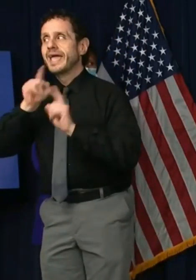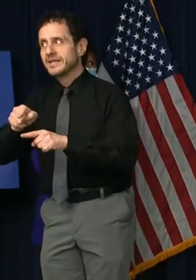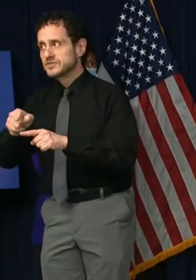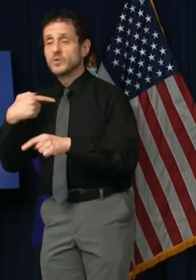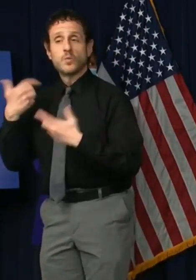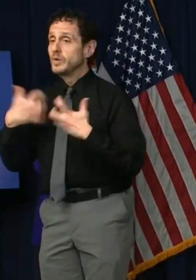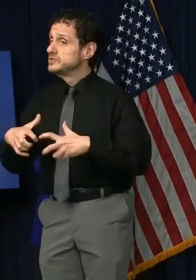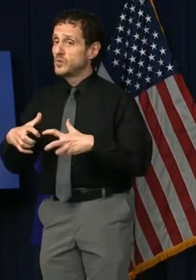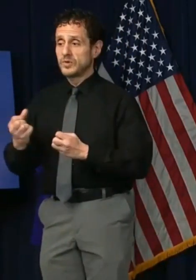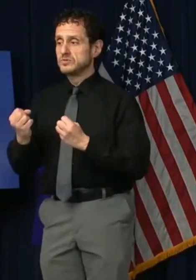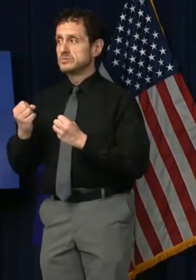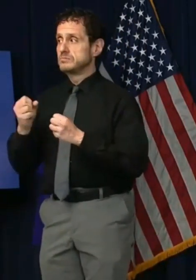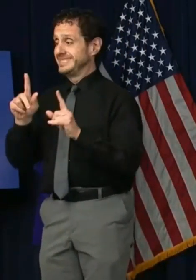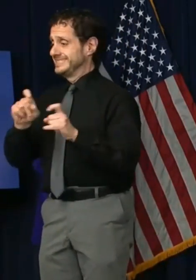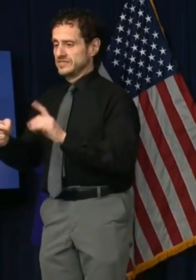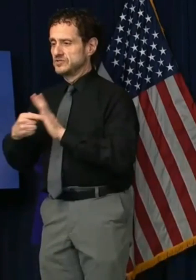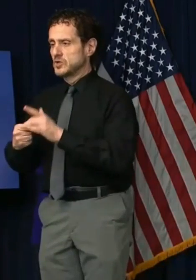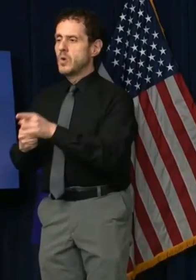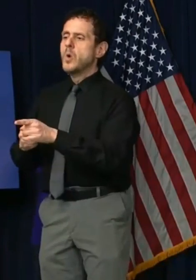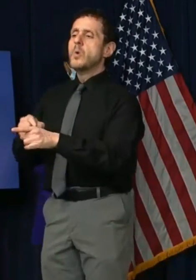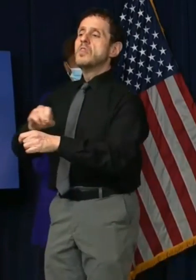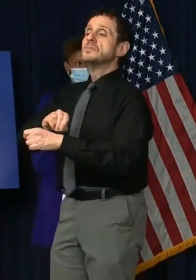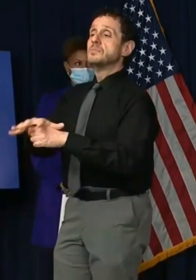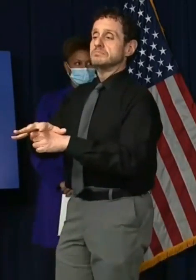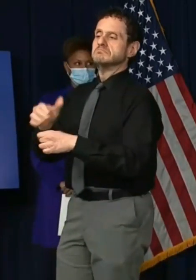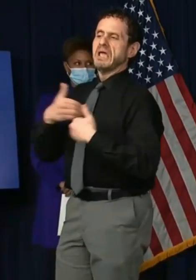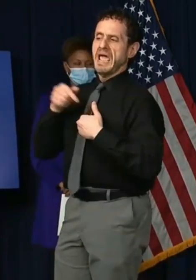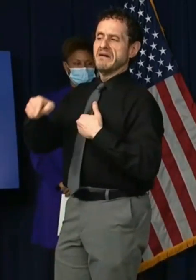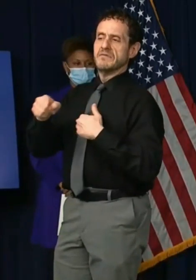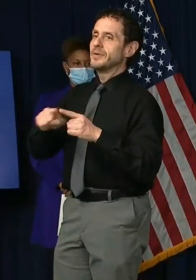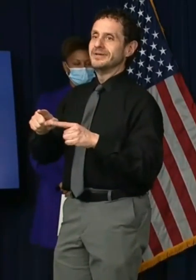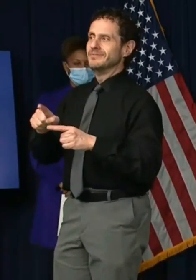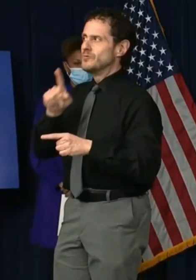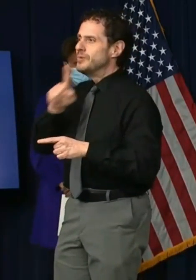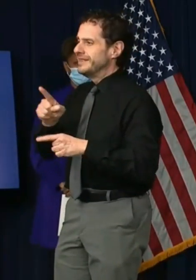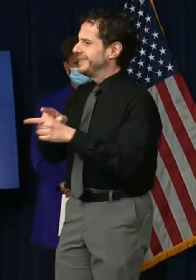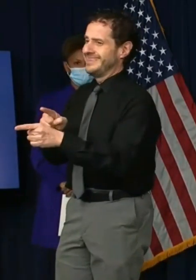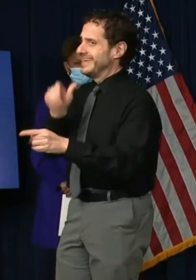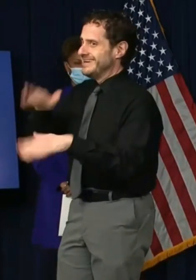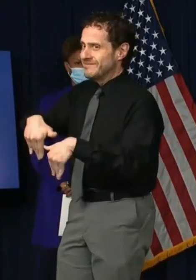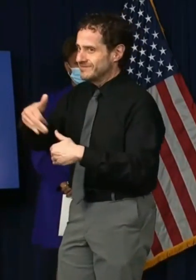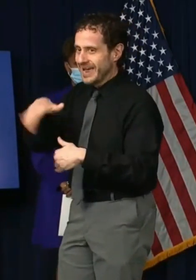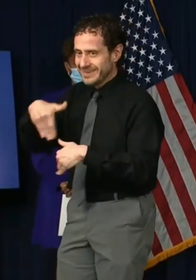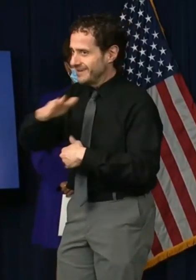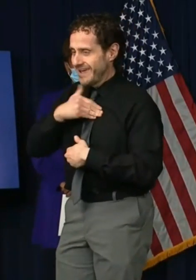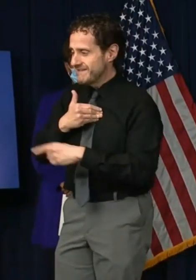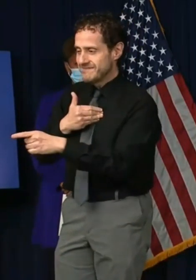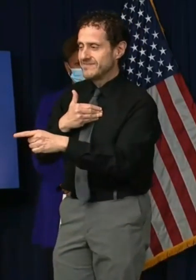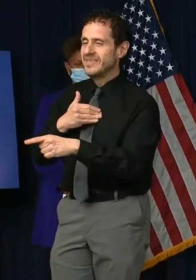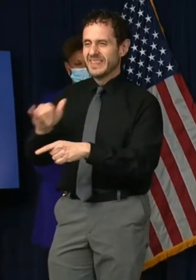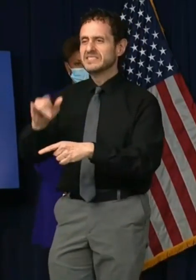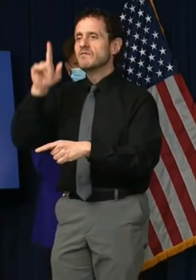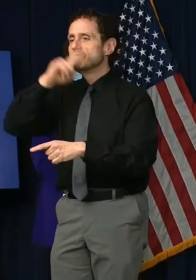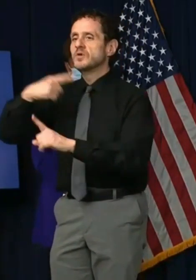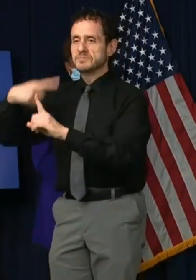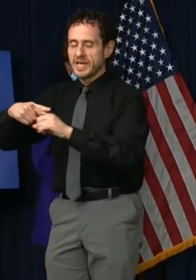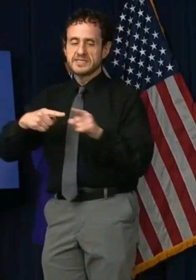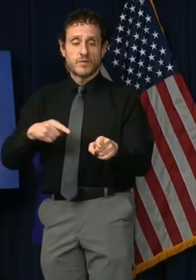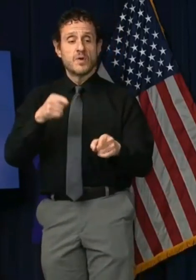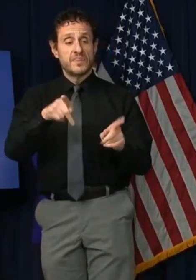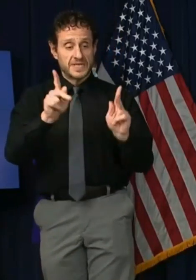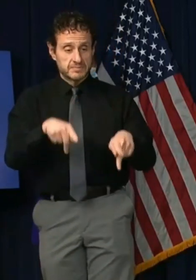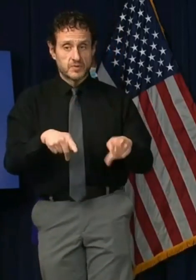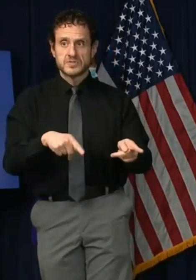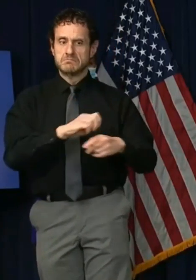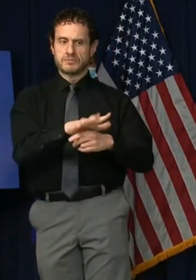false negatives. That kind of accuracy is in part tied to how long it's been since a person potentially had